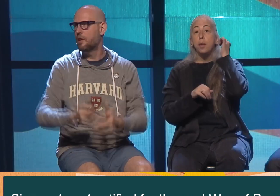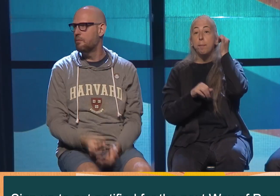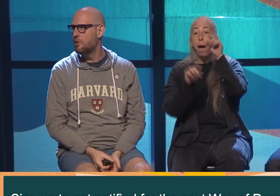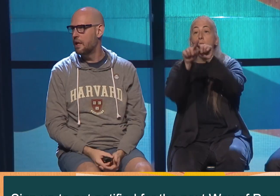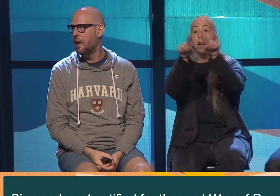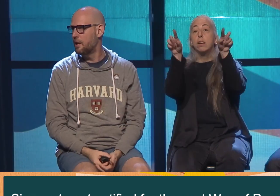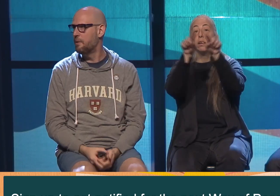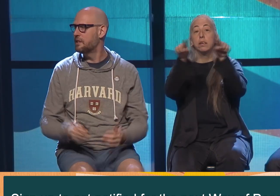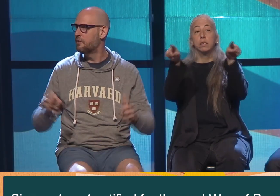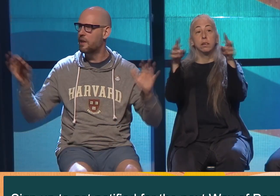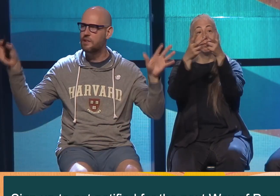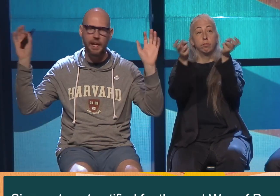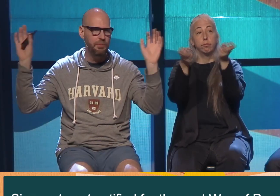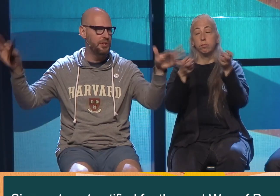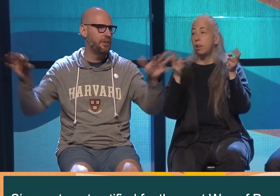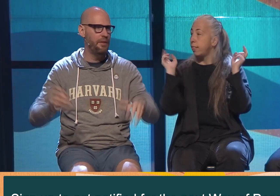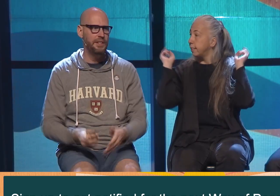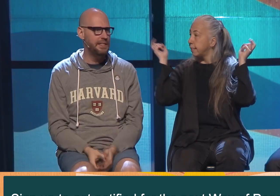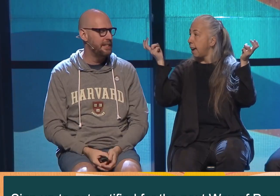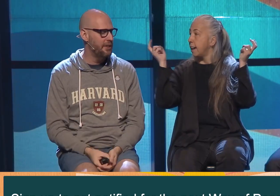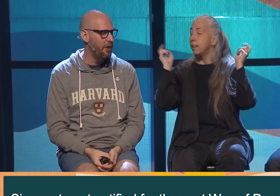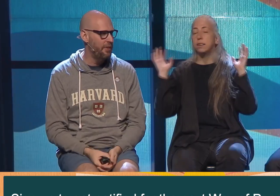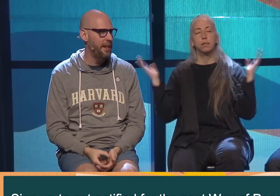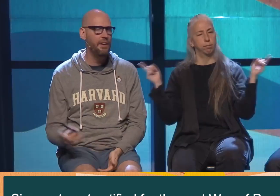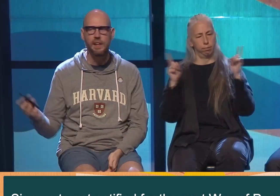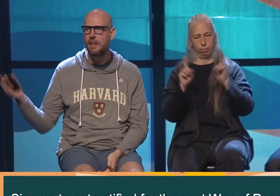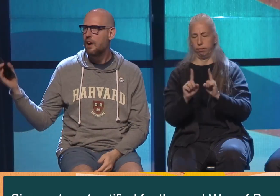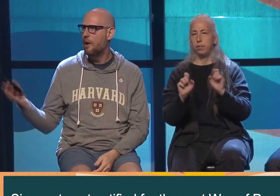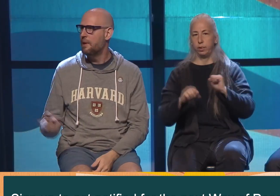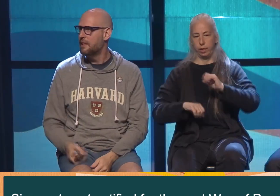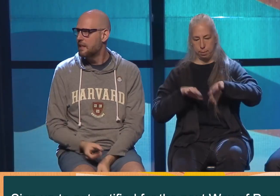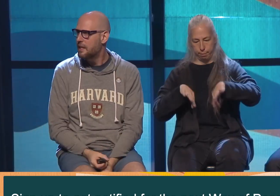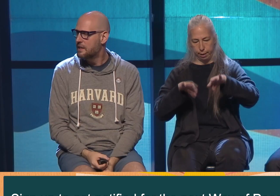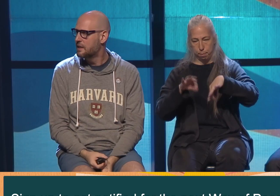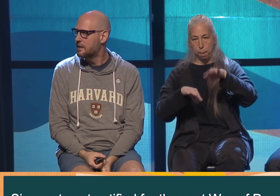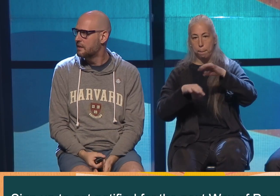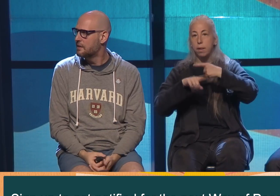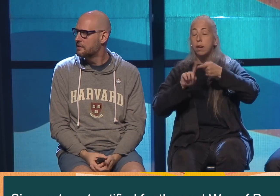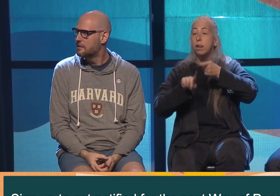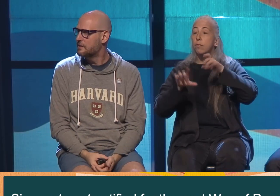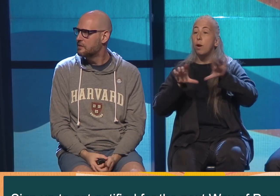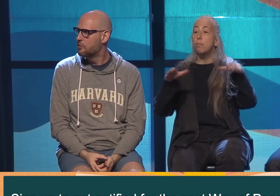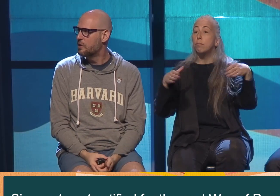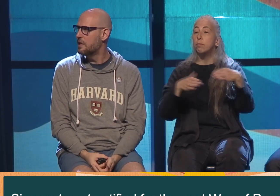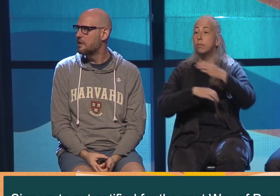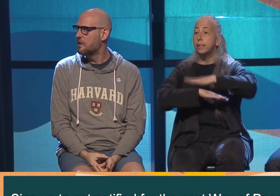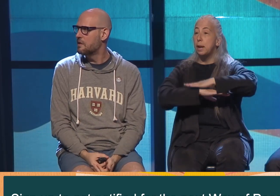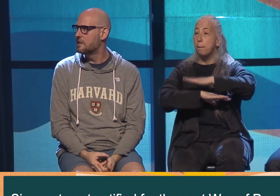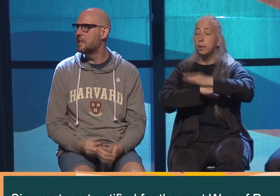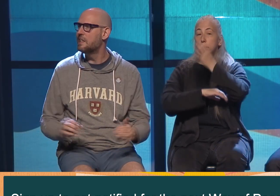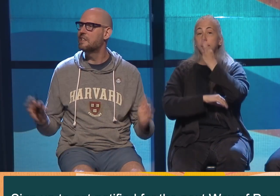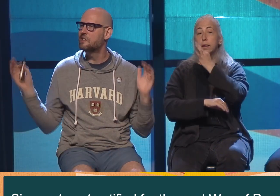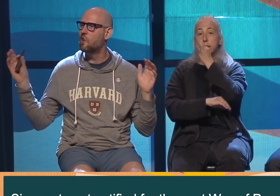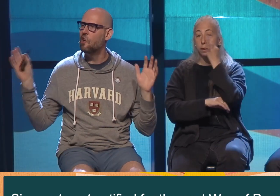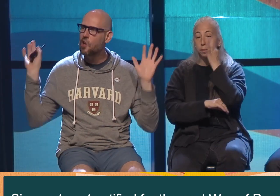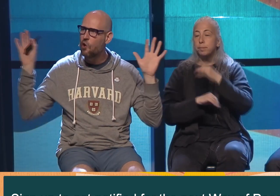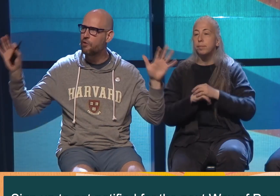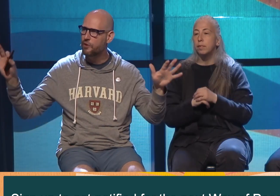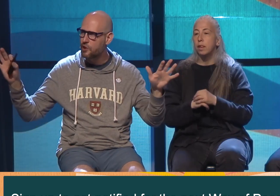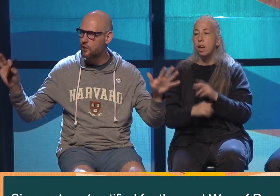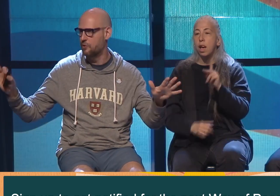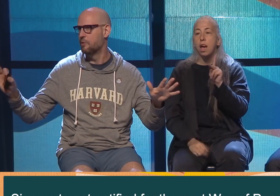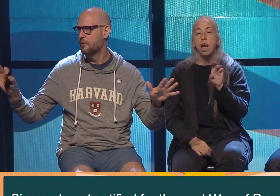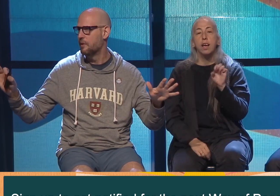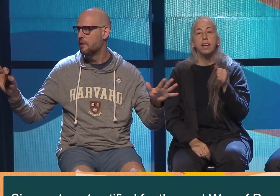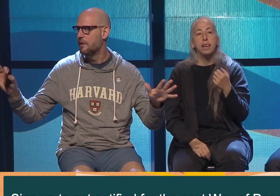grab your communion elements. If you're at your tables, they're all there. And then Kia's going to really sing this song